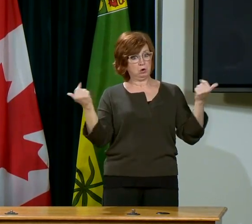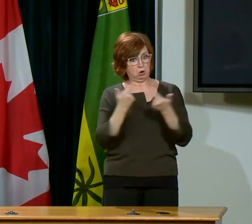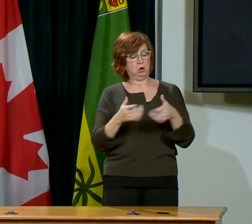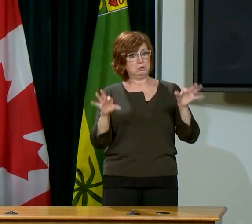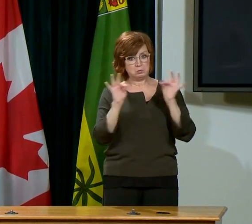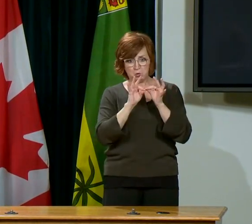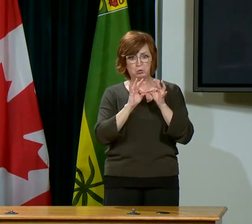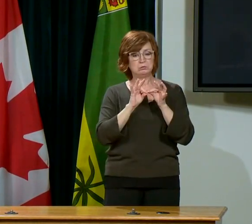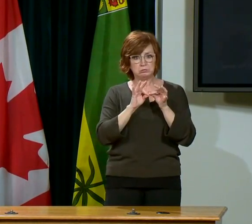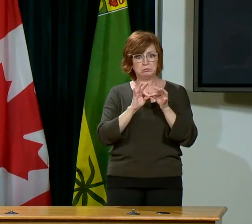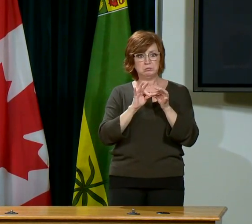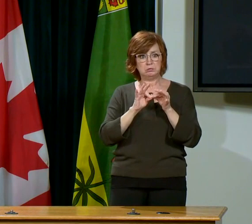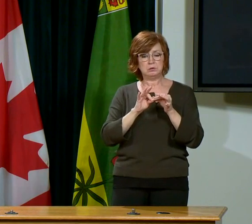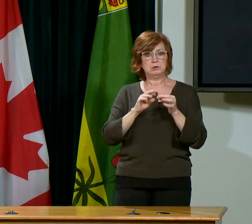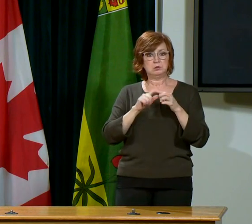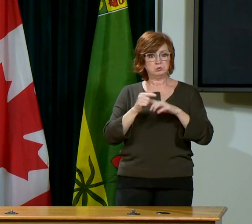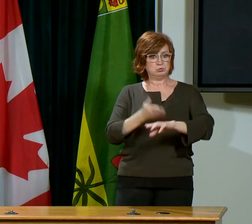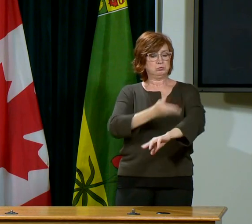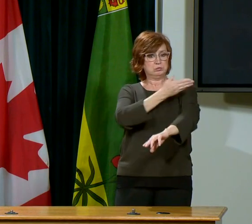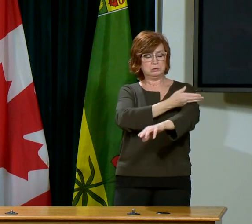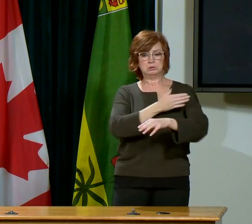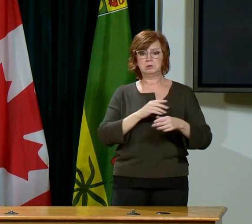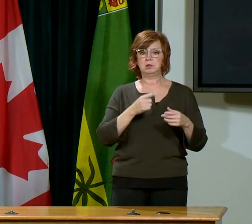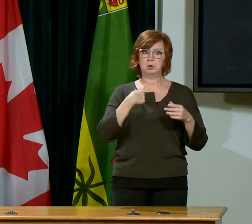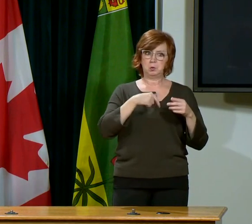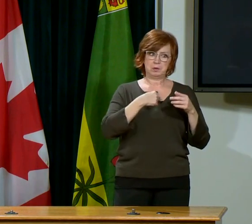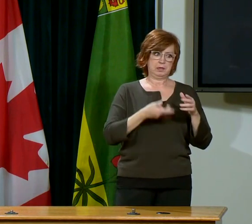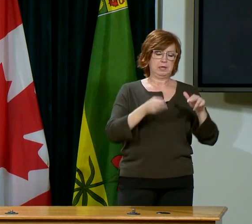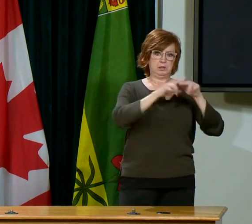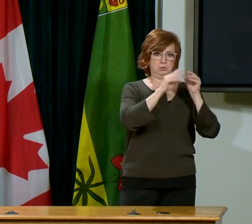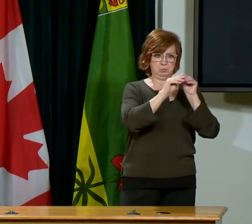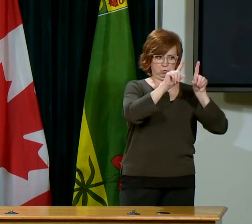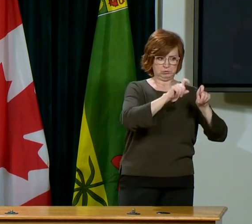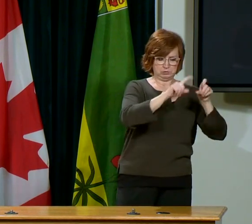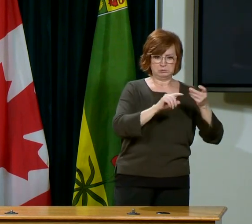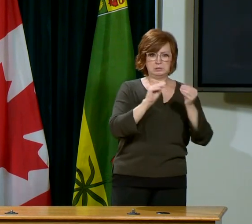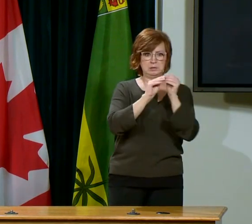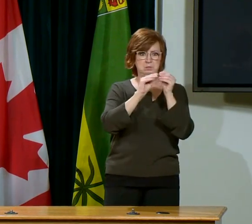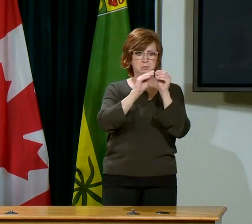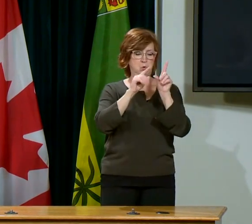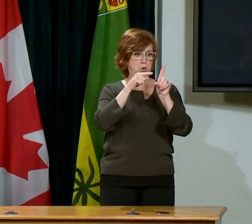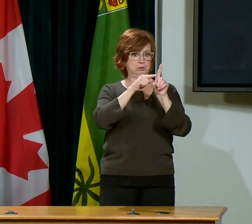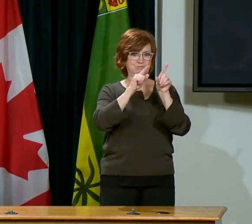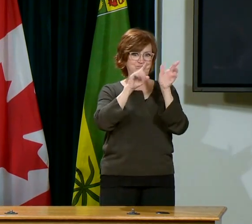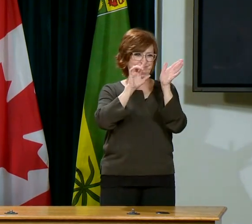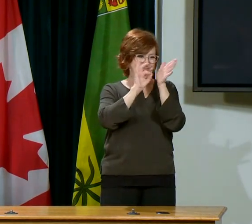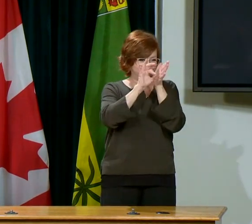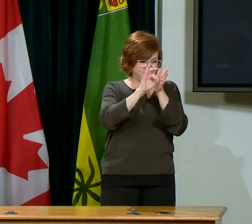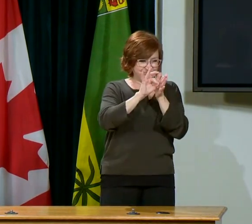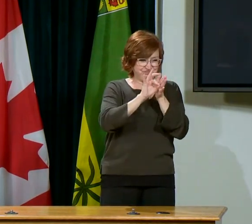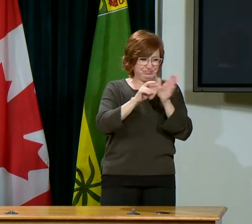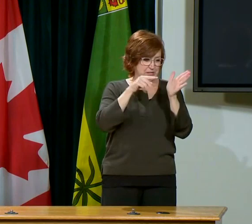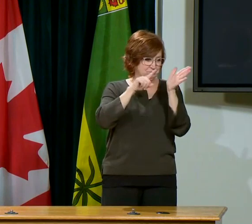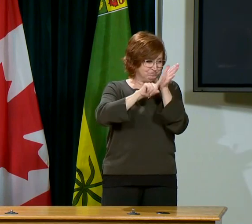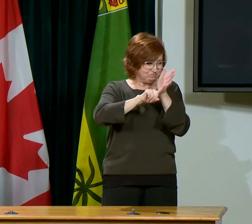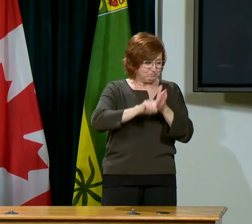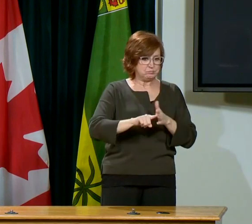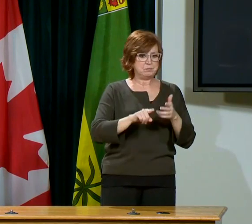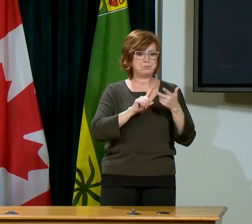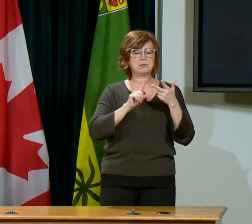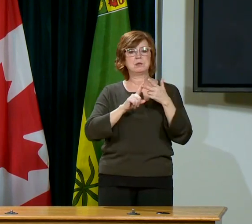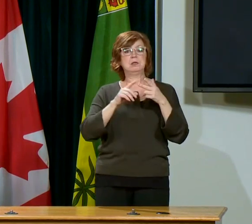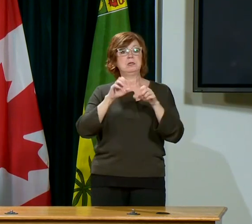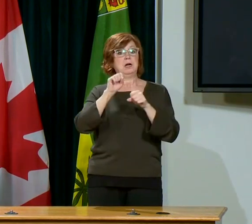on testing and contact tracing. We've expanded COVID testing outside of Saskatoon and Regina to improve the turnaround time of tests